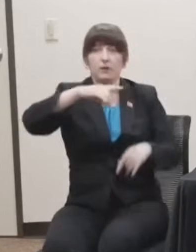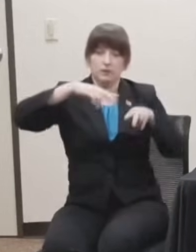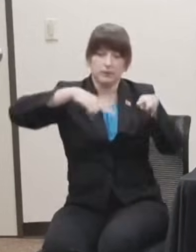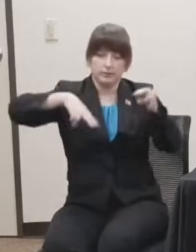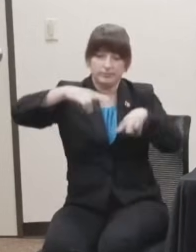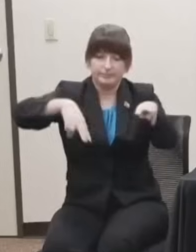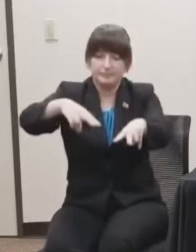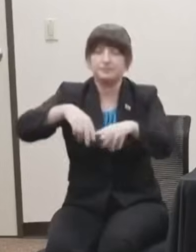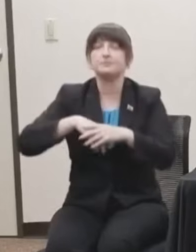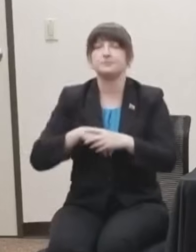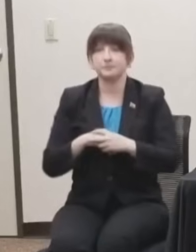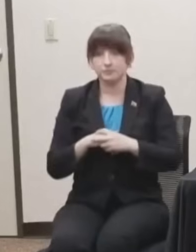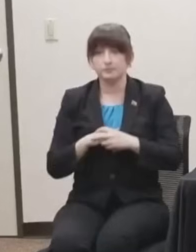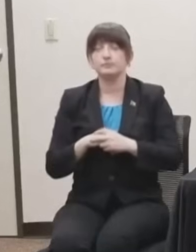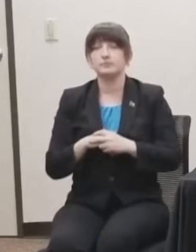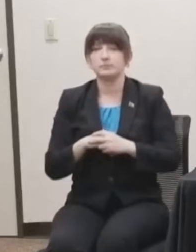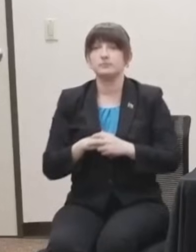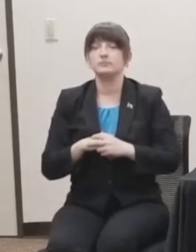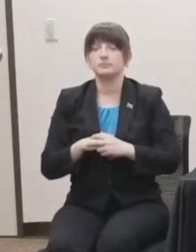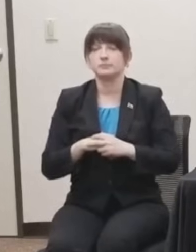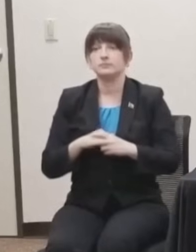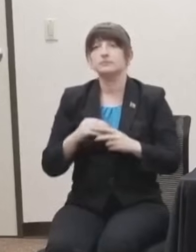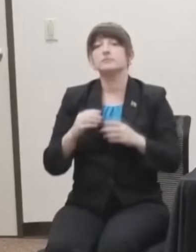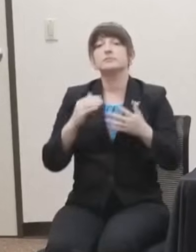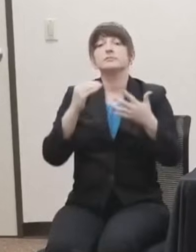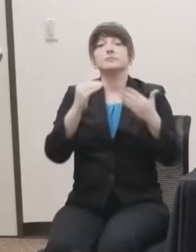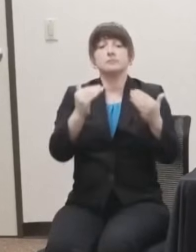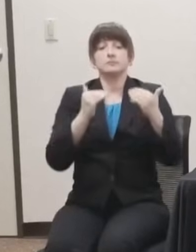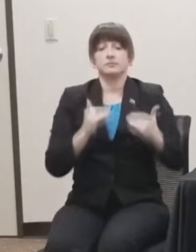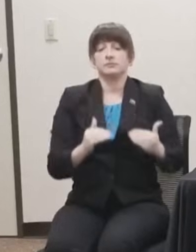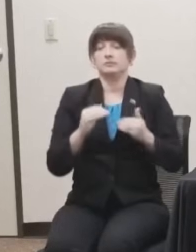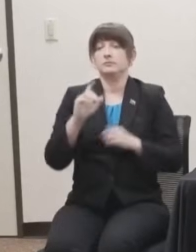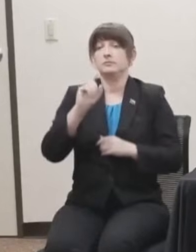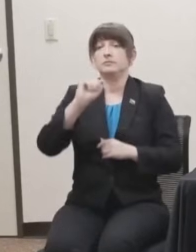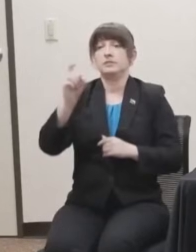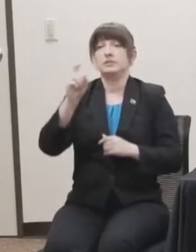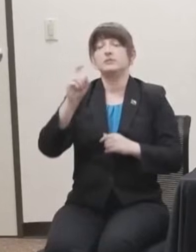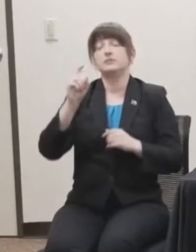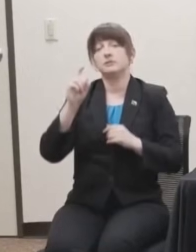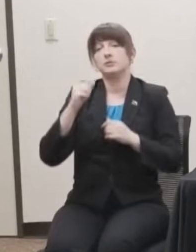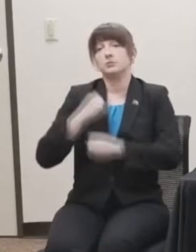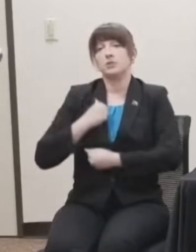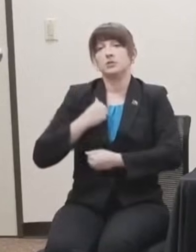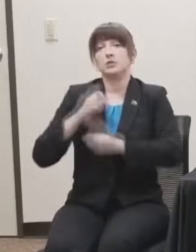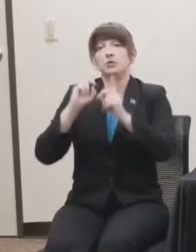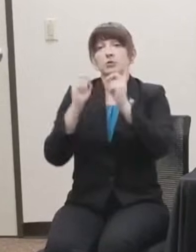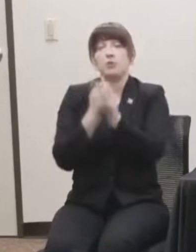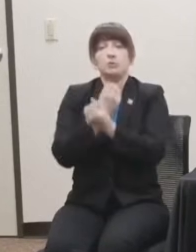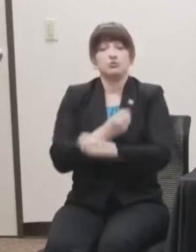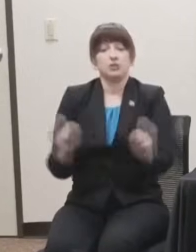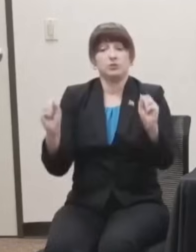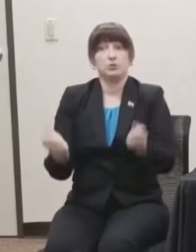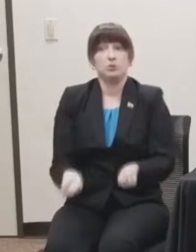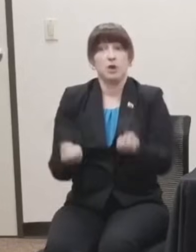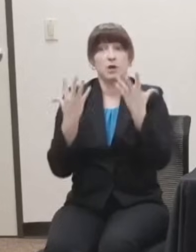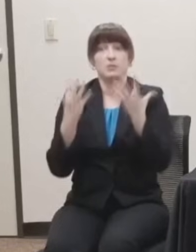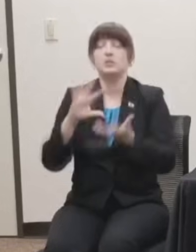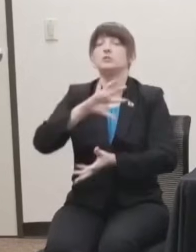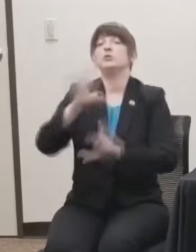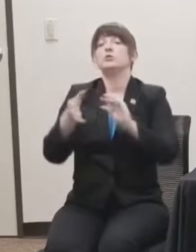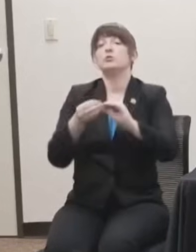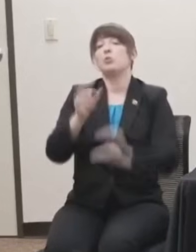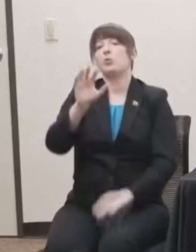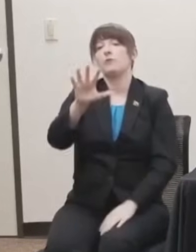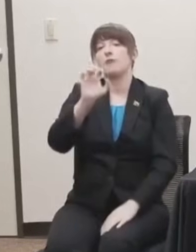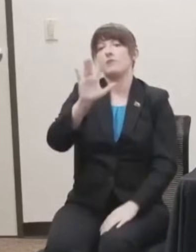In terms of rescues and evacuations for the Texas Military Department, we have a total of 525